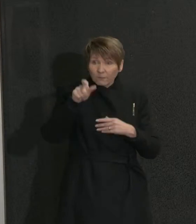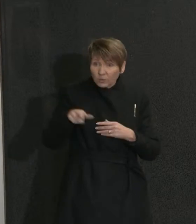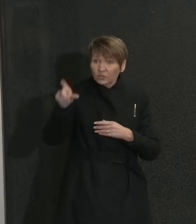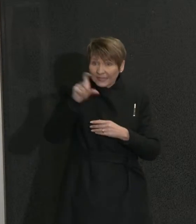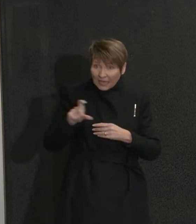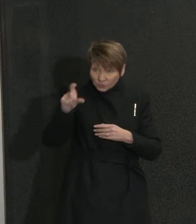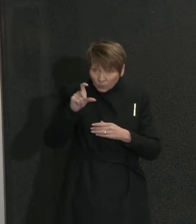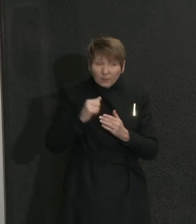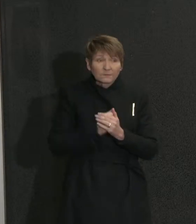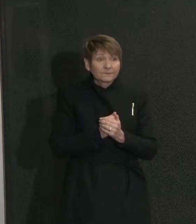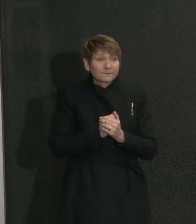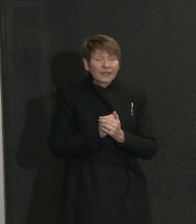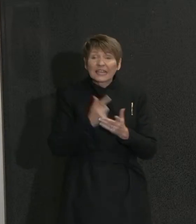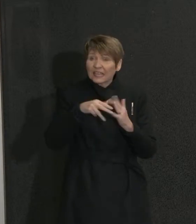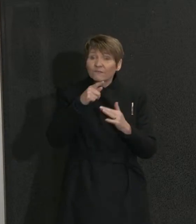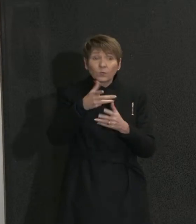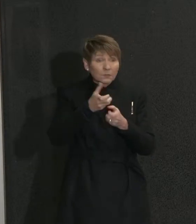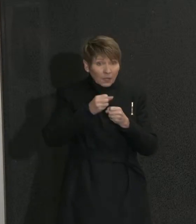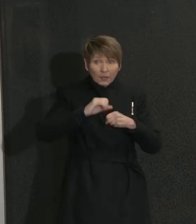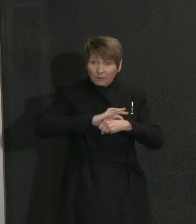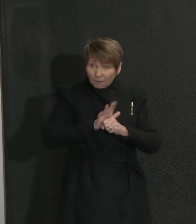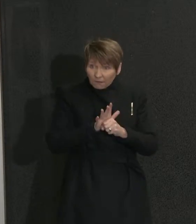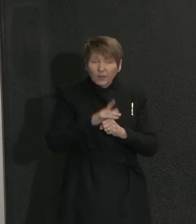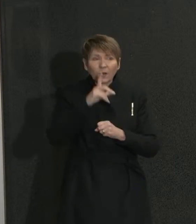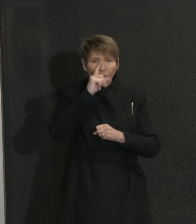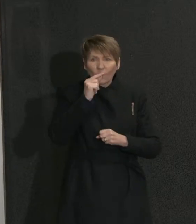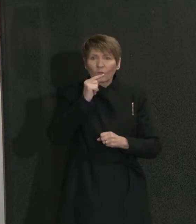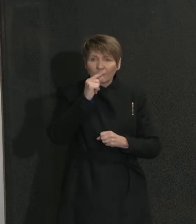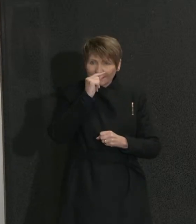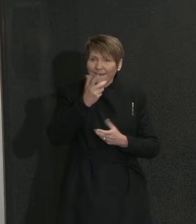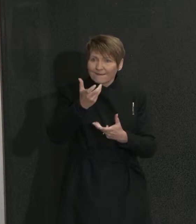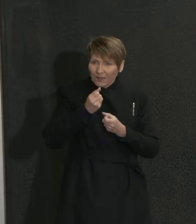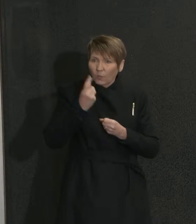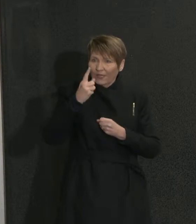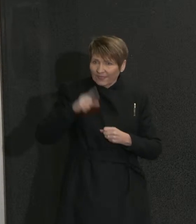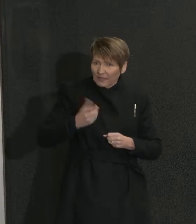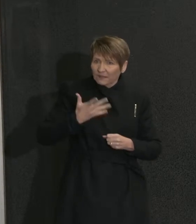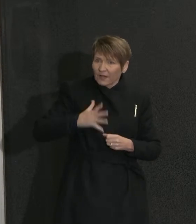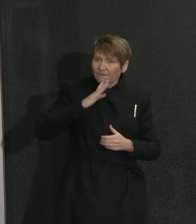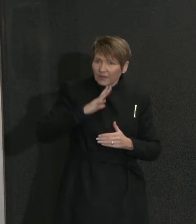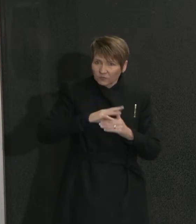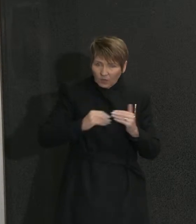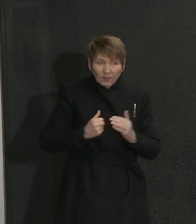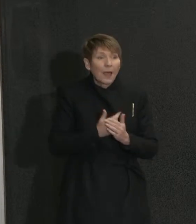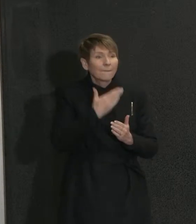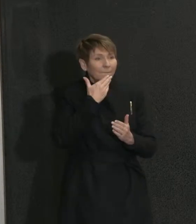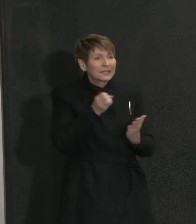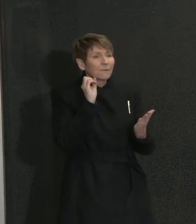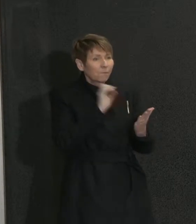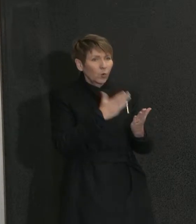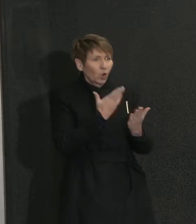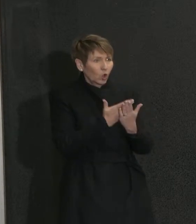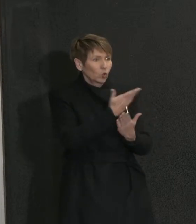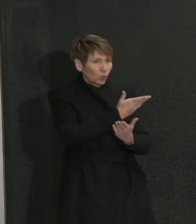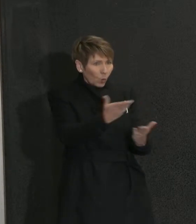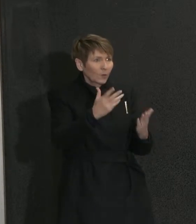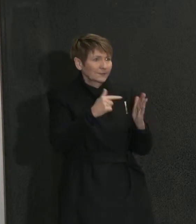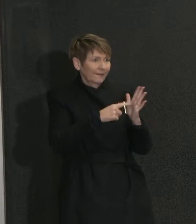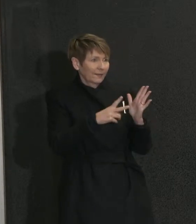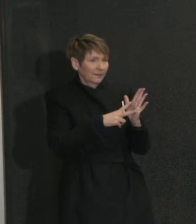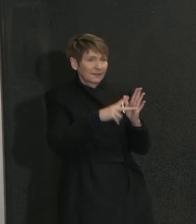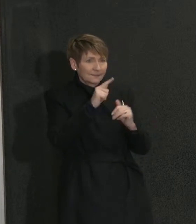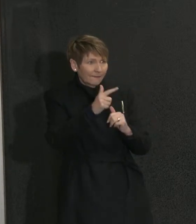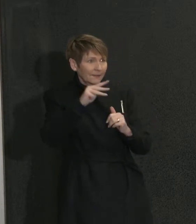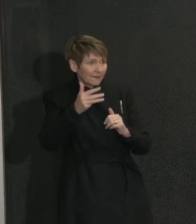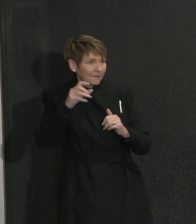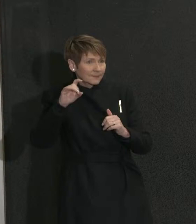fortnight. The more we can get that information out, hopefully the more people will make the very best decision that's in our collective interests, rather than that